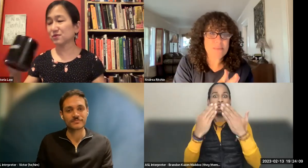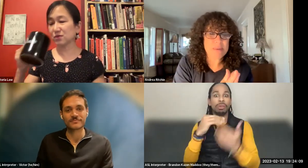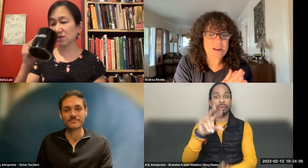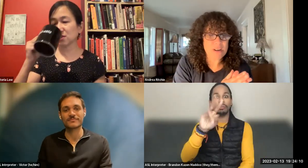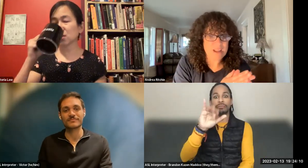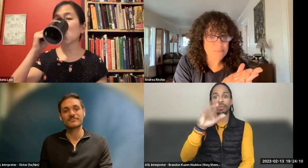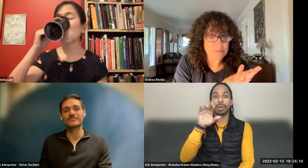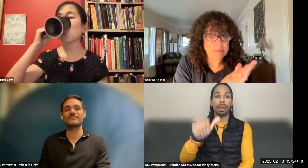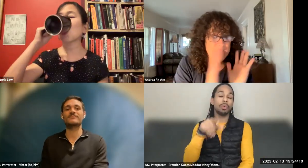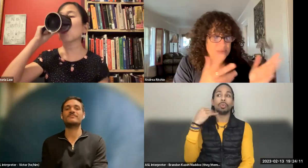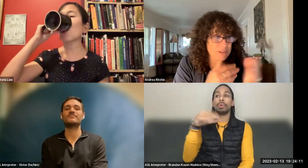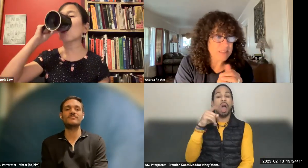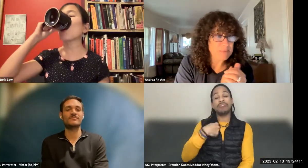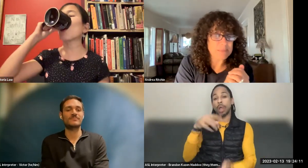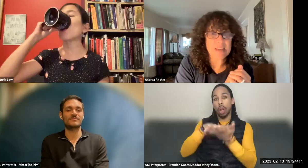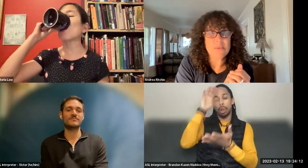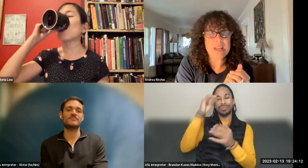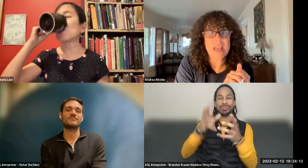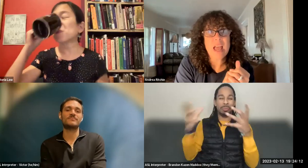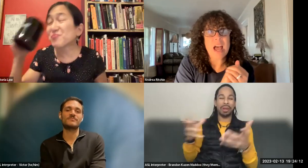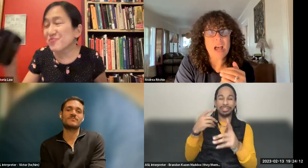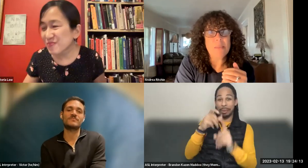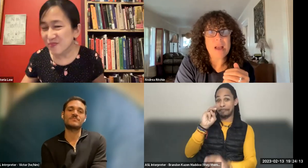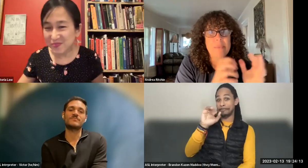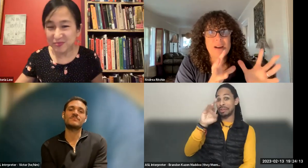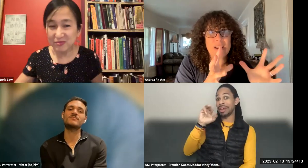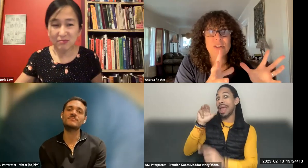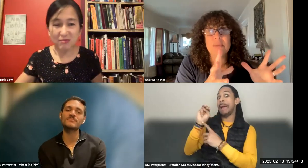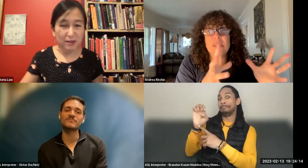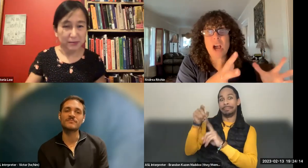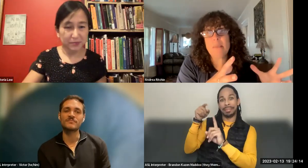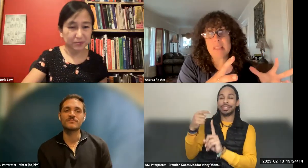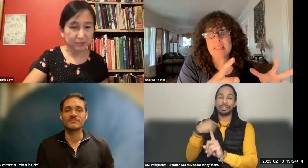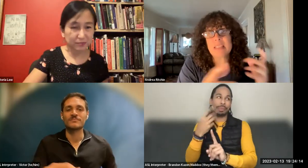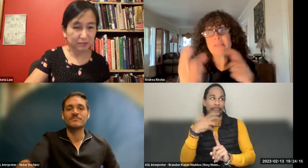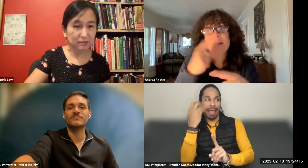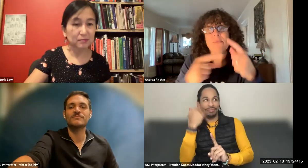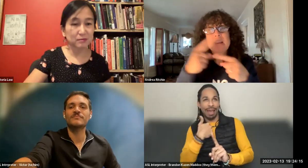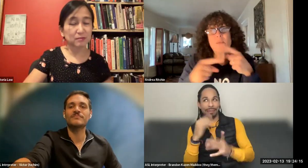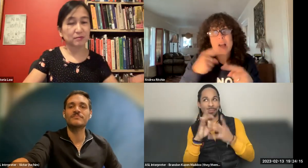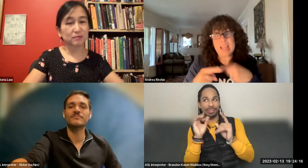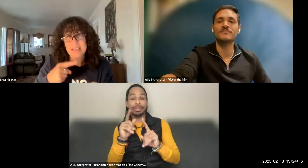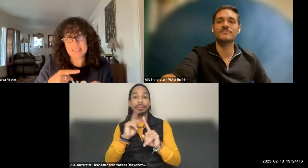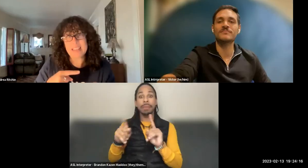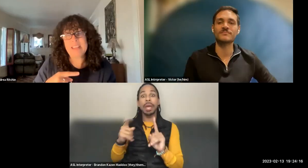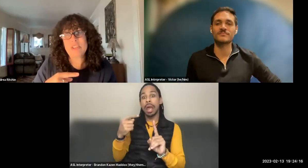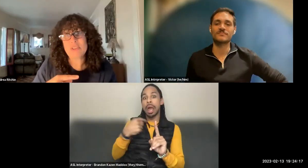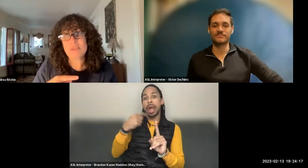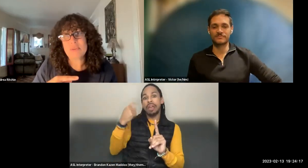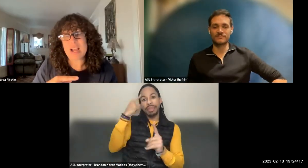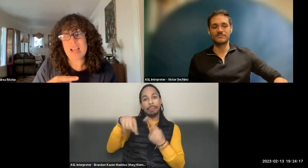much from Mariame about, she'll be mad at me for saying this, but I'm saying anyway, about in terms of the commons. Because if we